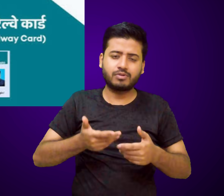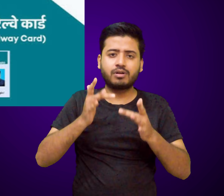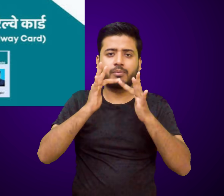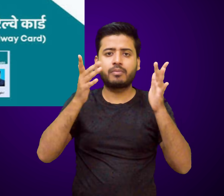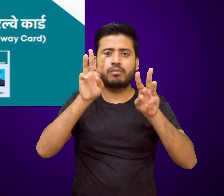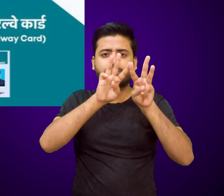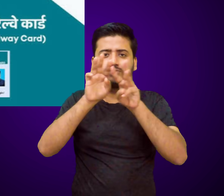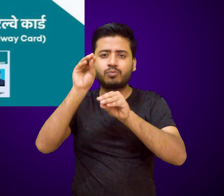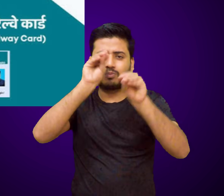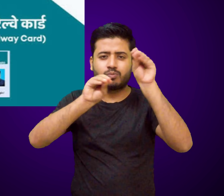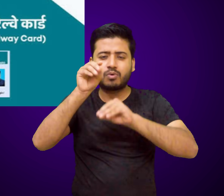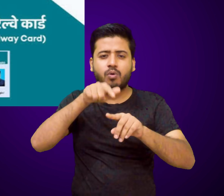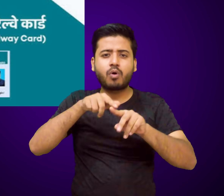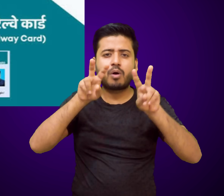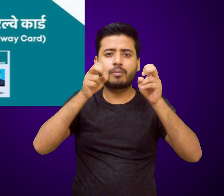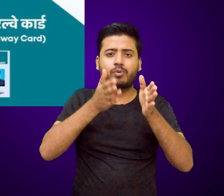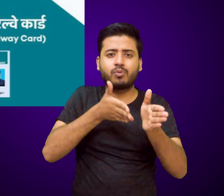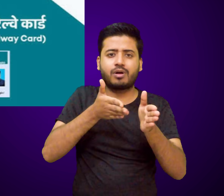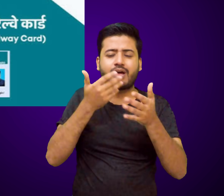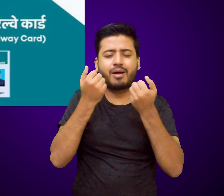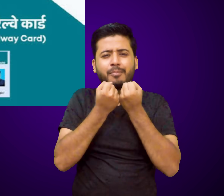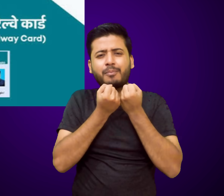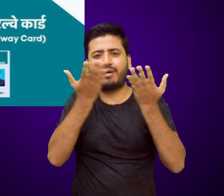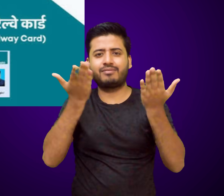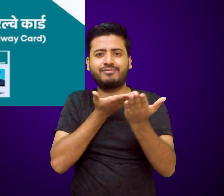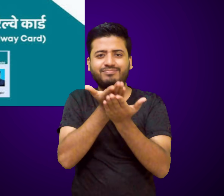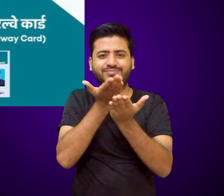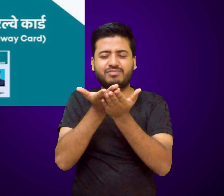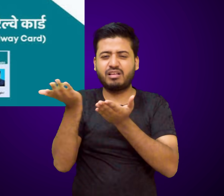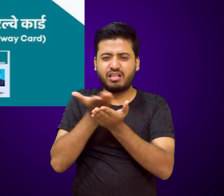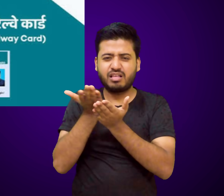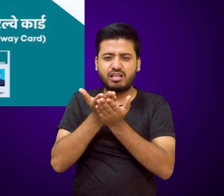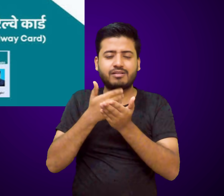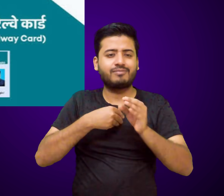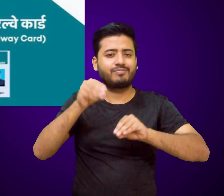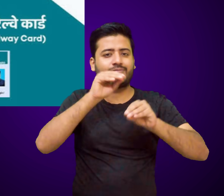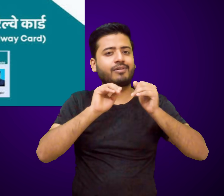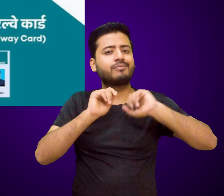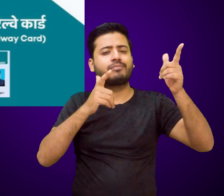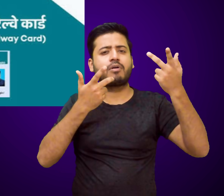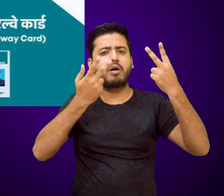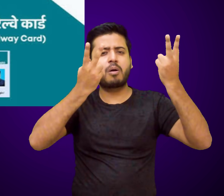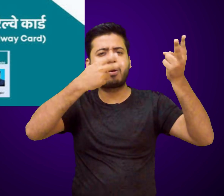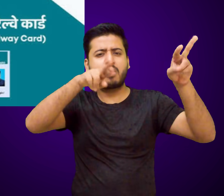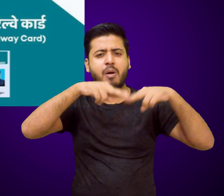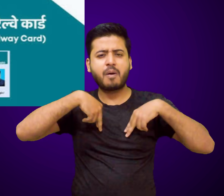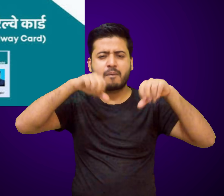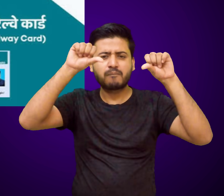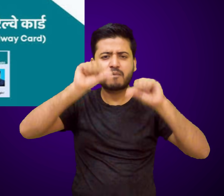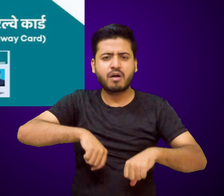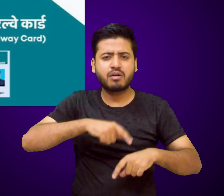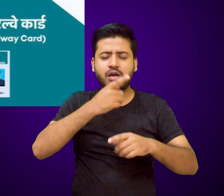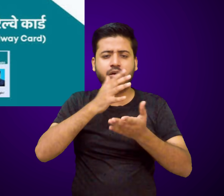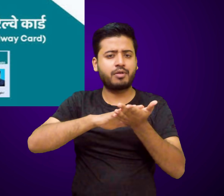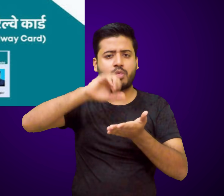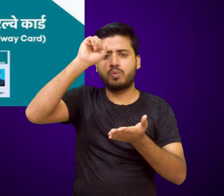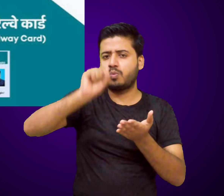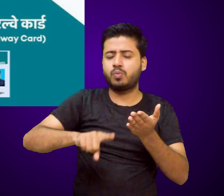rejection. Disability percentage below 40%. To receive a certificate and UDID card, an applicant must be certified with